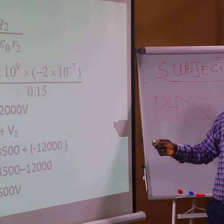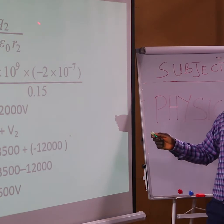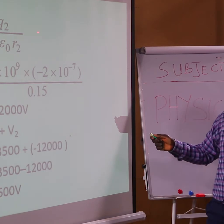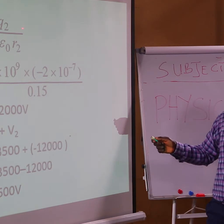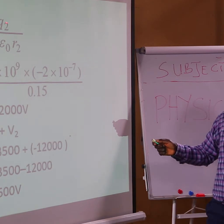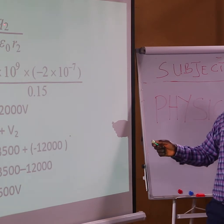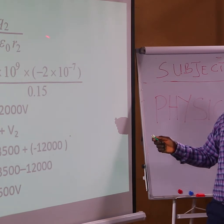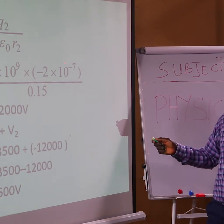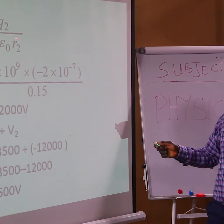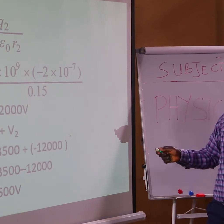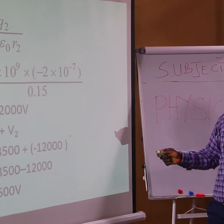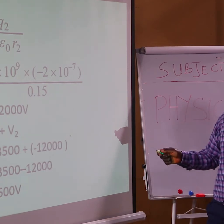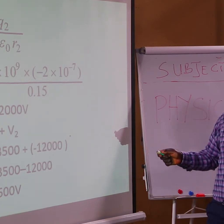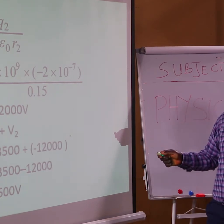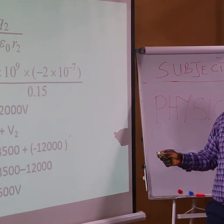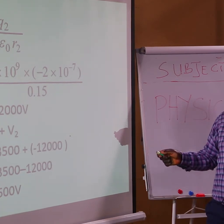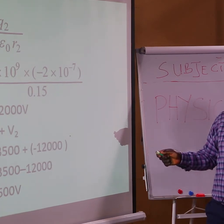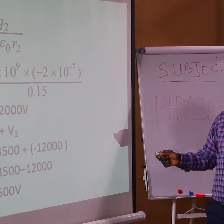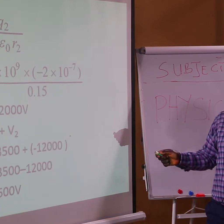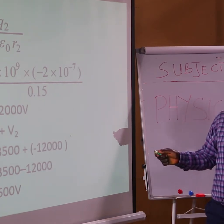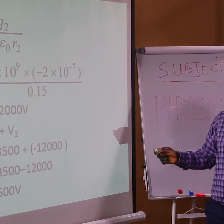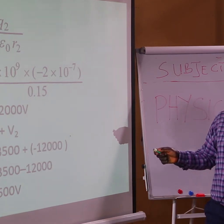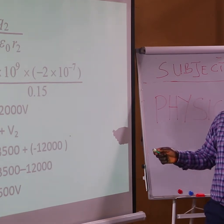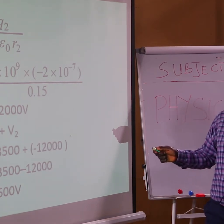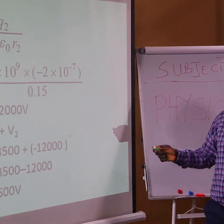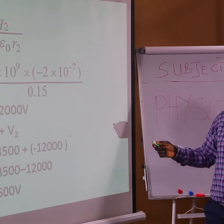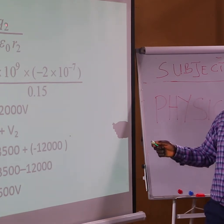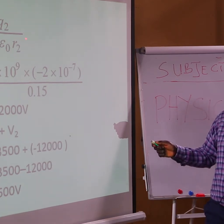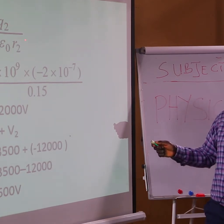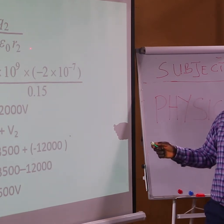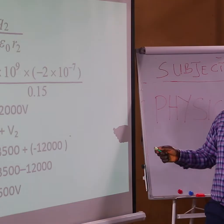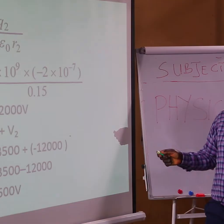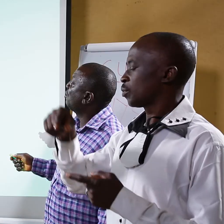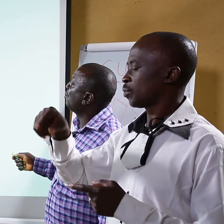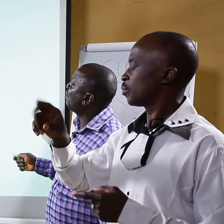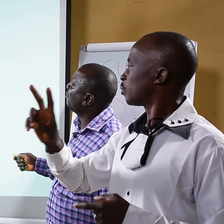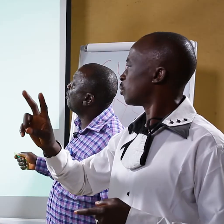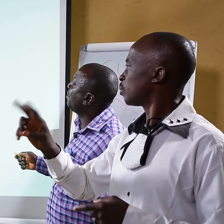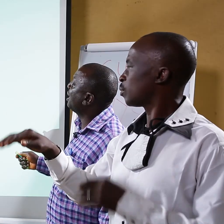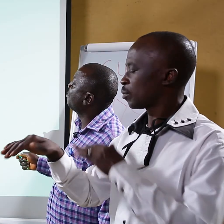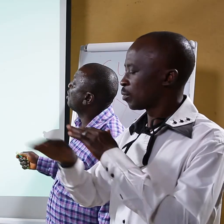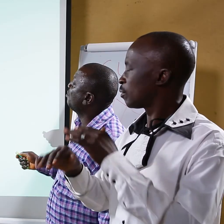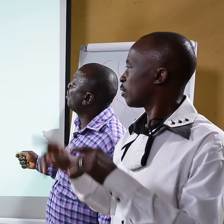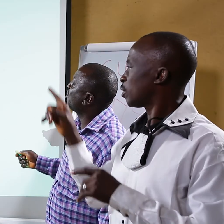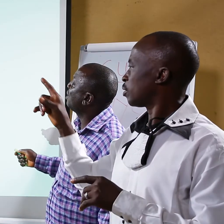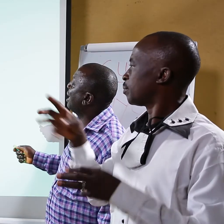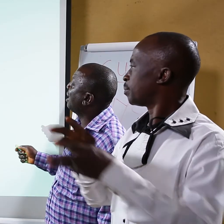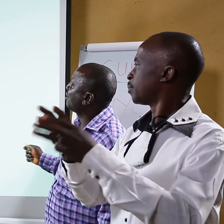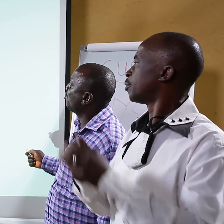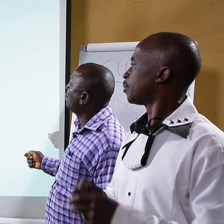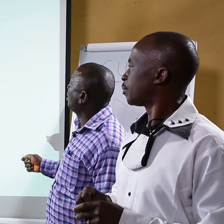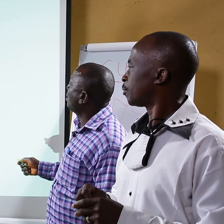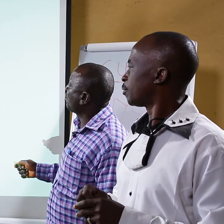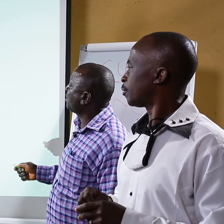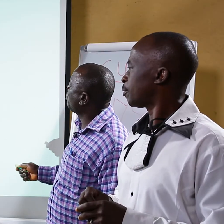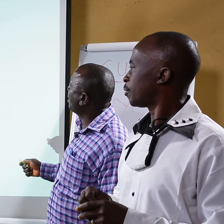to Q2, the second charge, we have V2 to be equals to Q2 all over 4 pi epsilon naught